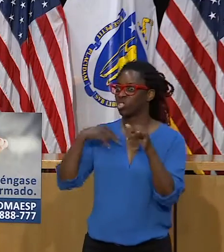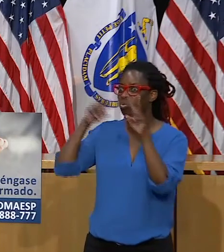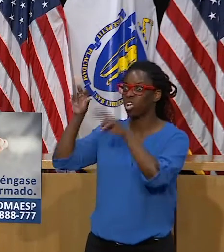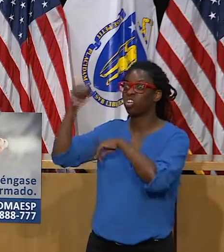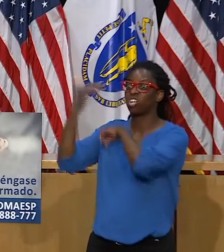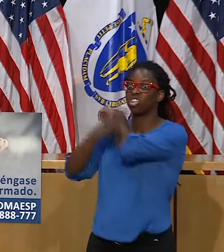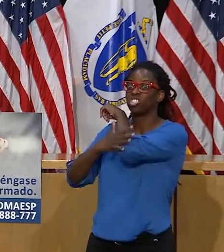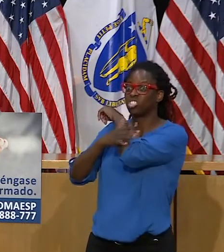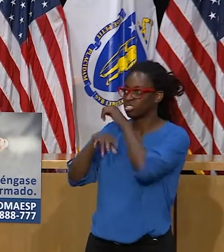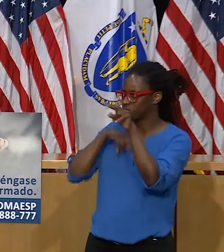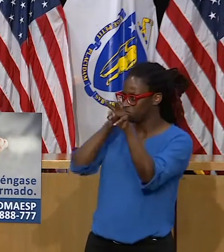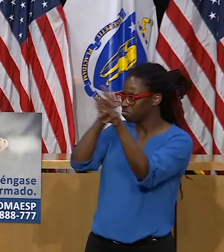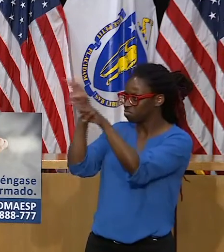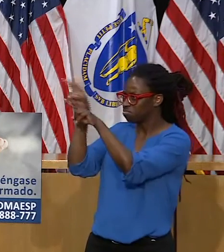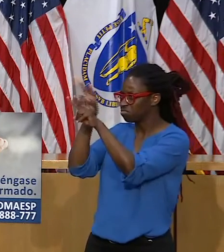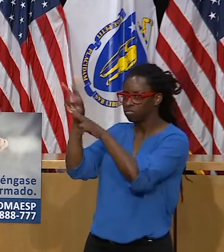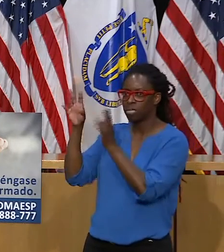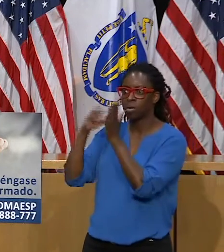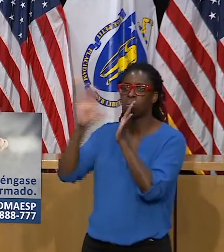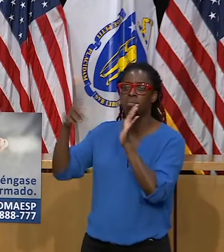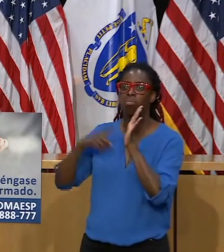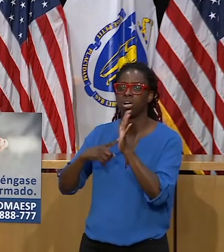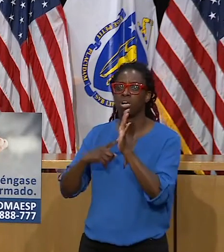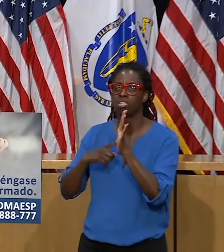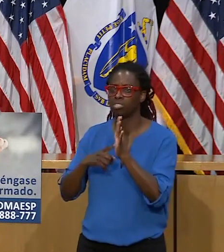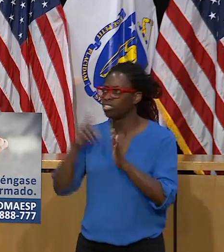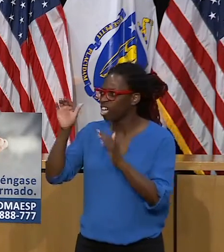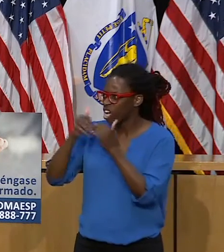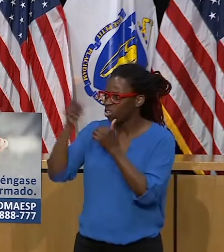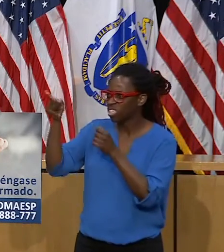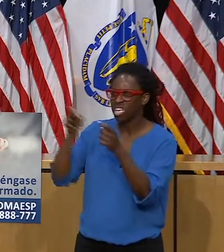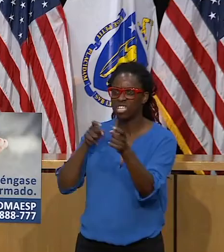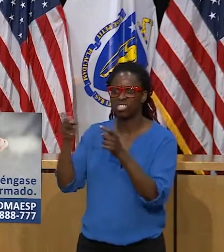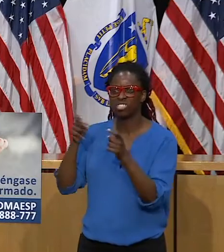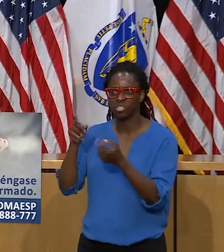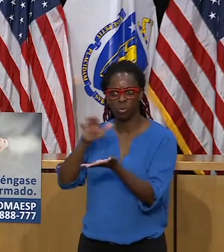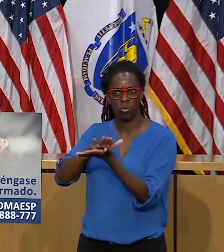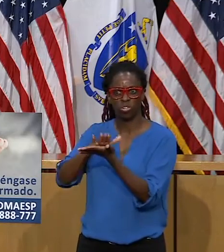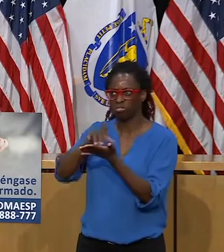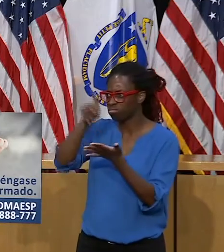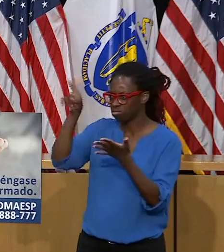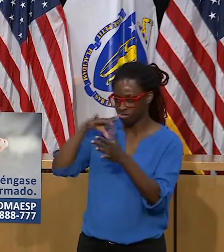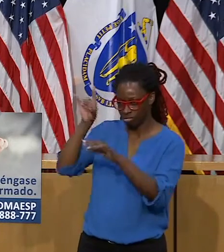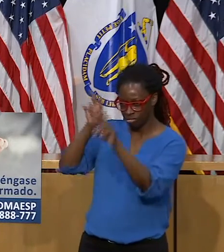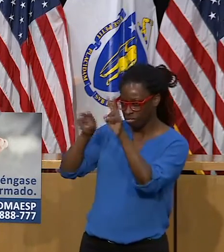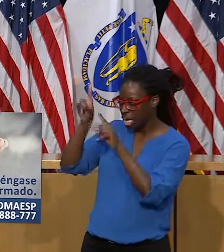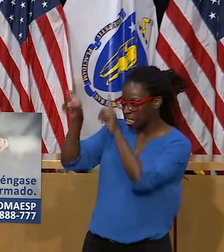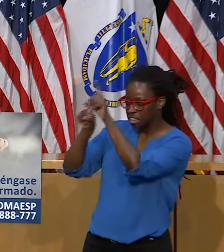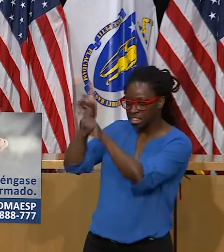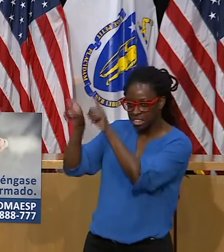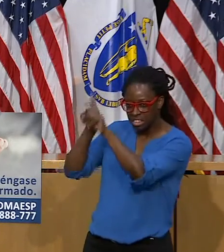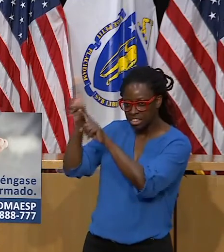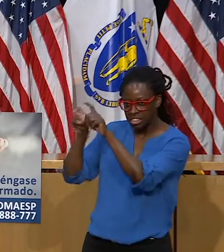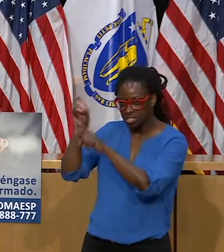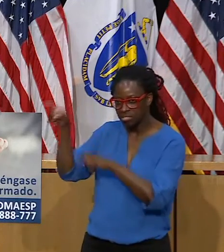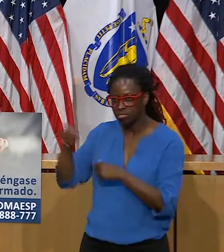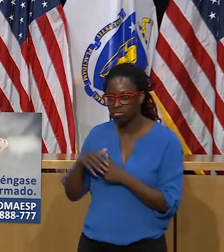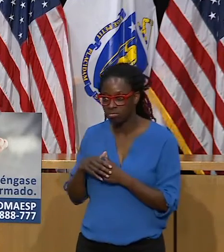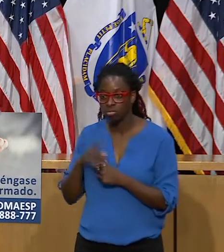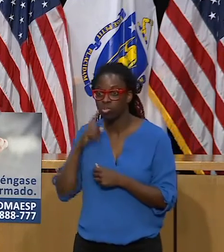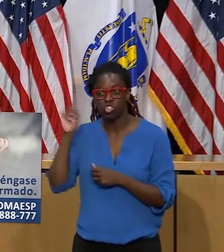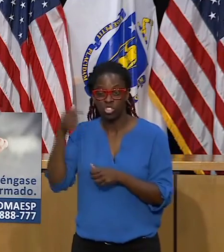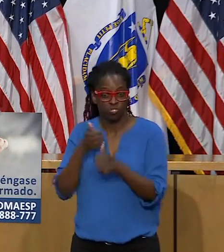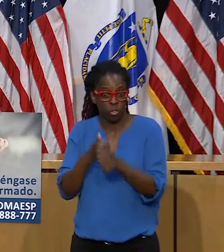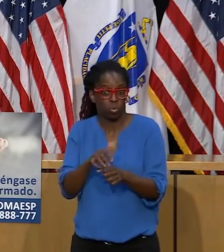the way they've managed outbreaks since, particularly with respect to schools, has been on a region by region basis and not on